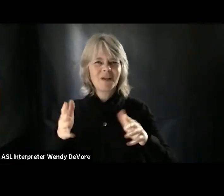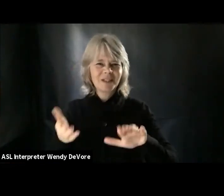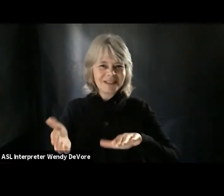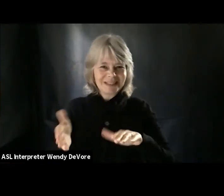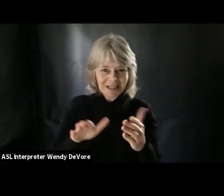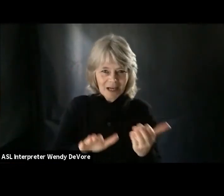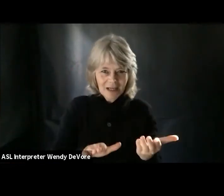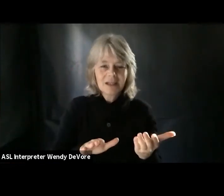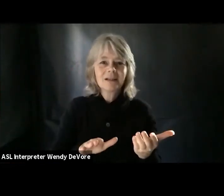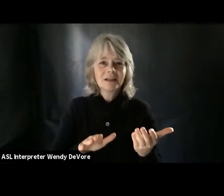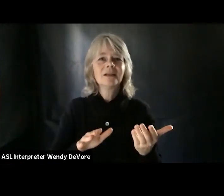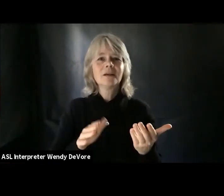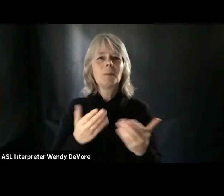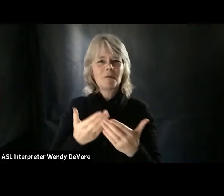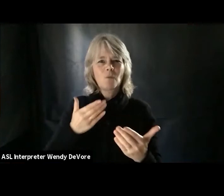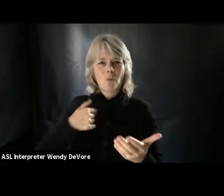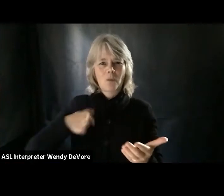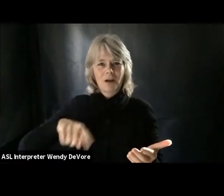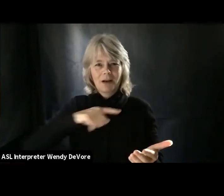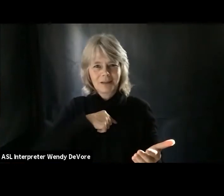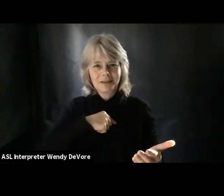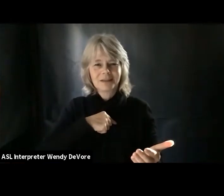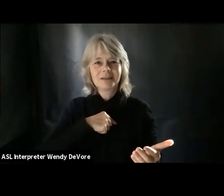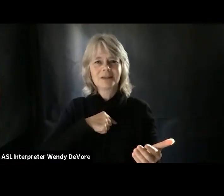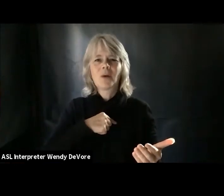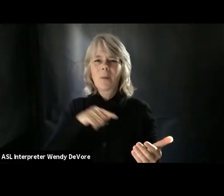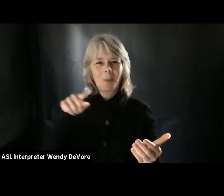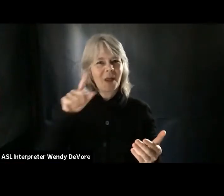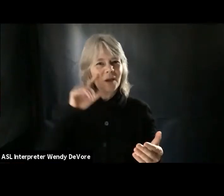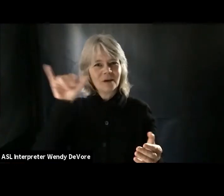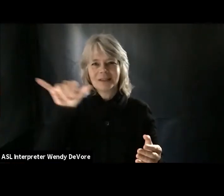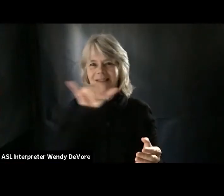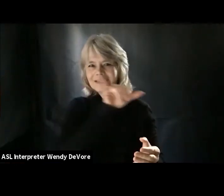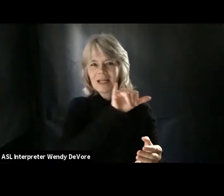We count all of them among the saints of God.